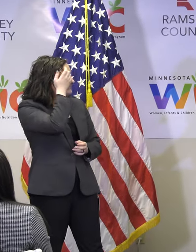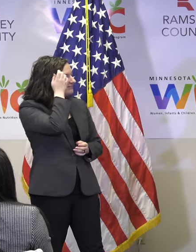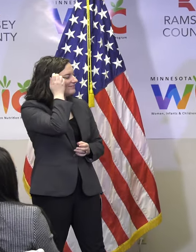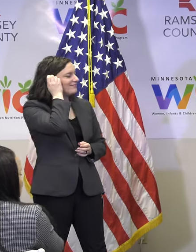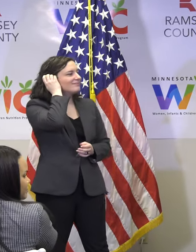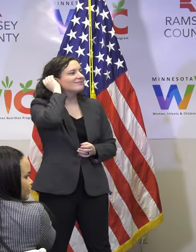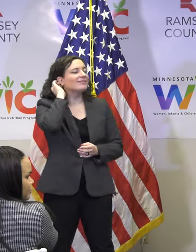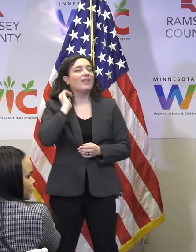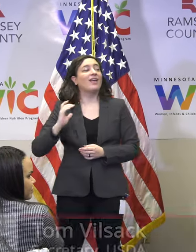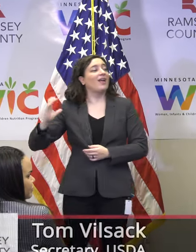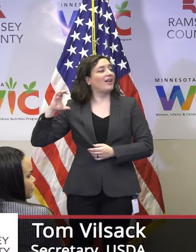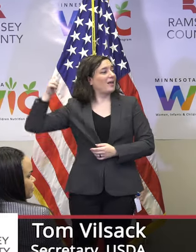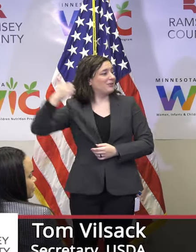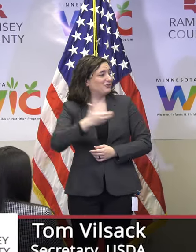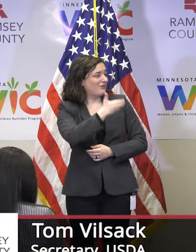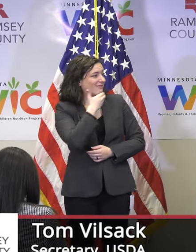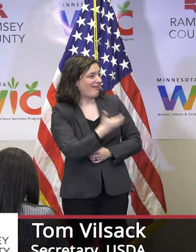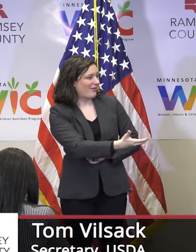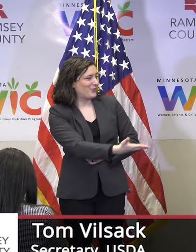Commissioner, thanks very much.